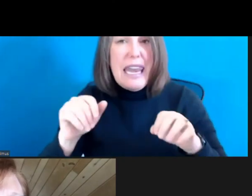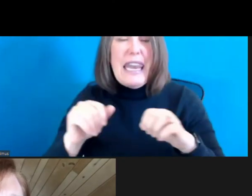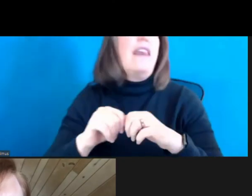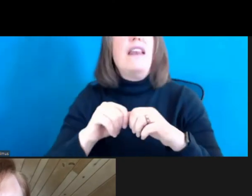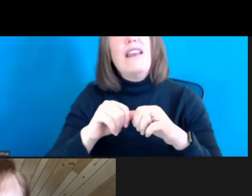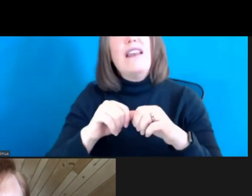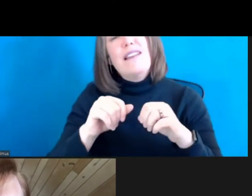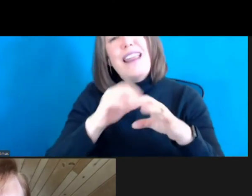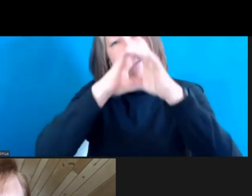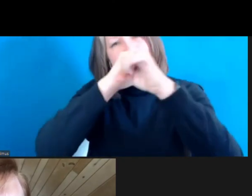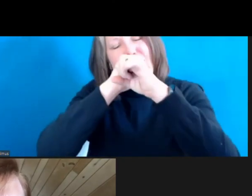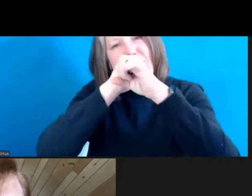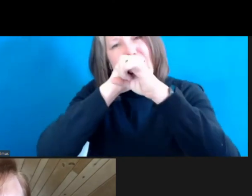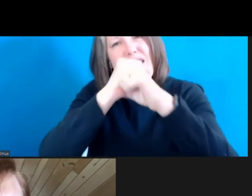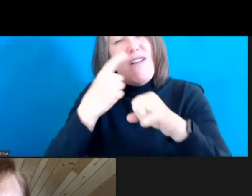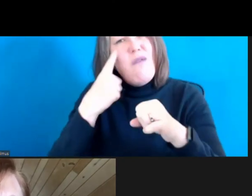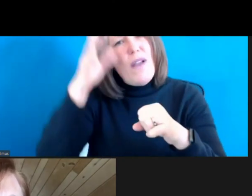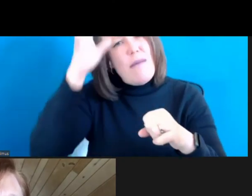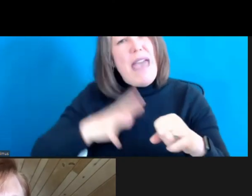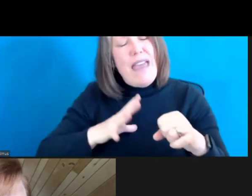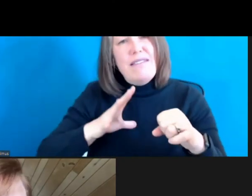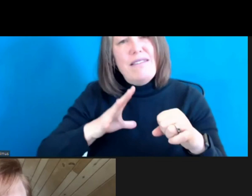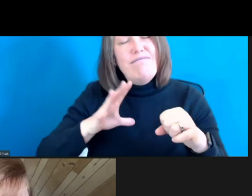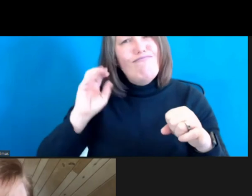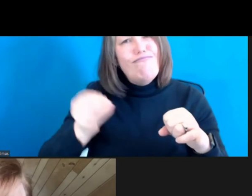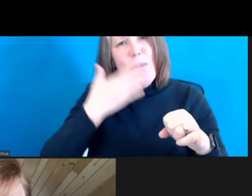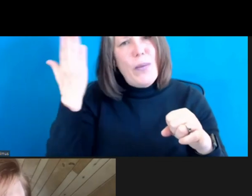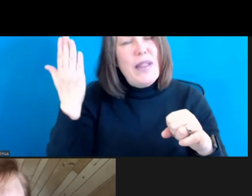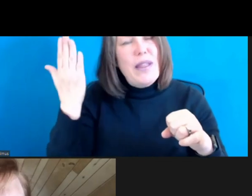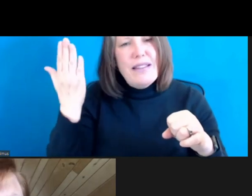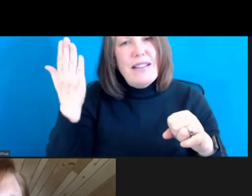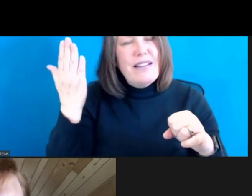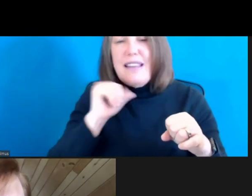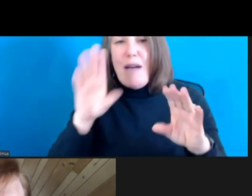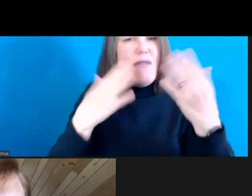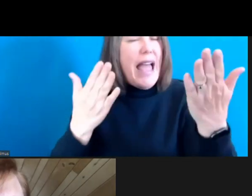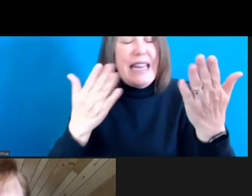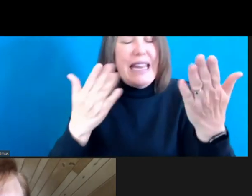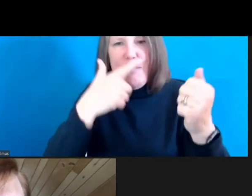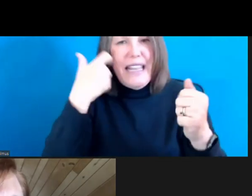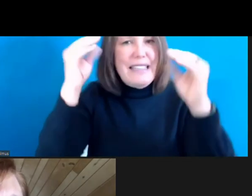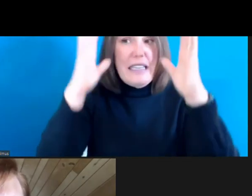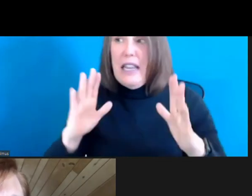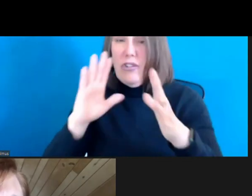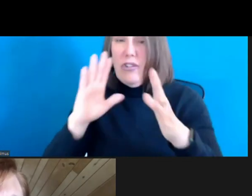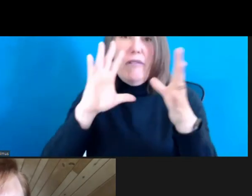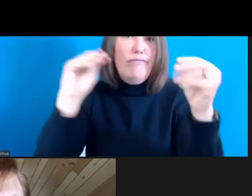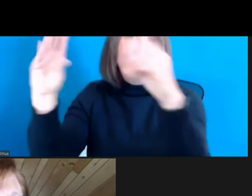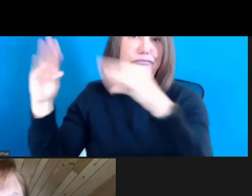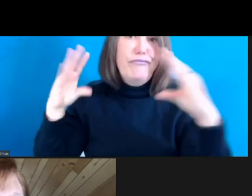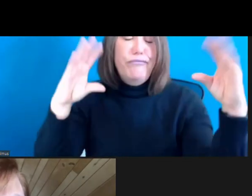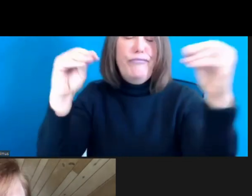and confidentiality for the man who was deaf was not provided because the teacher was sharing things